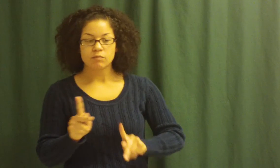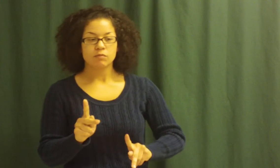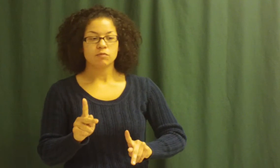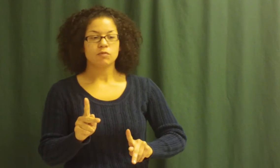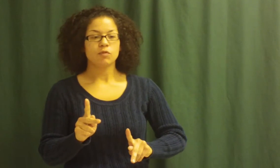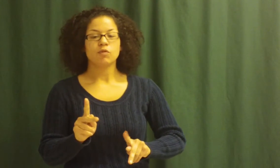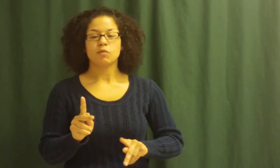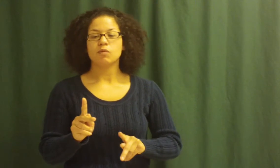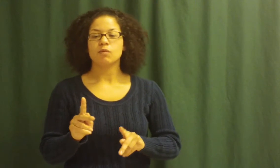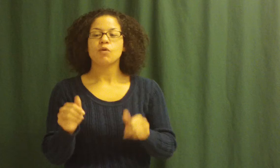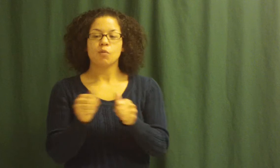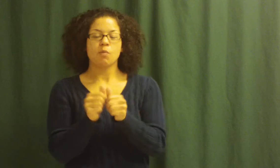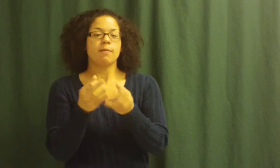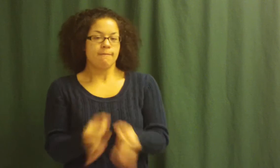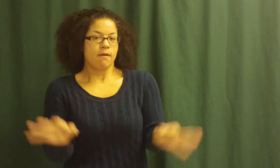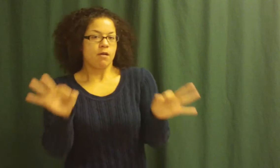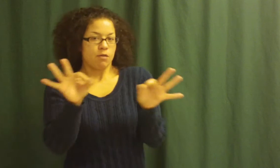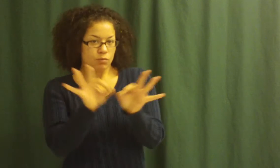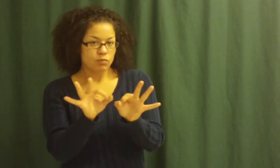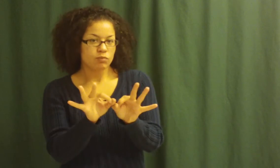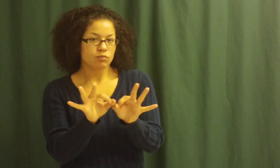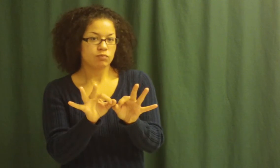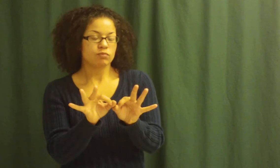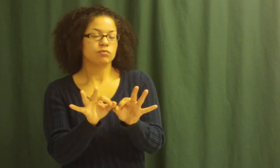Thus, culture includes many